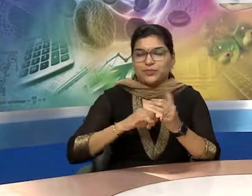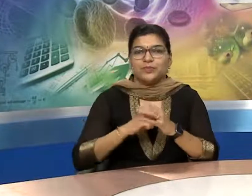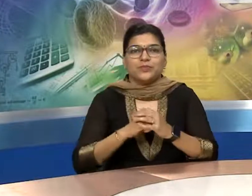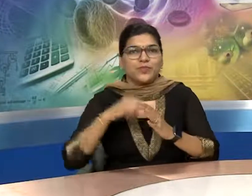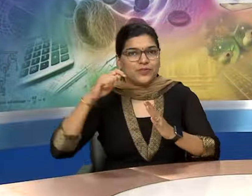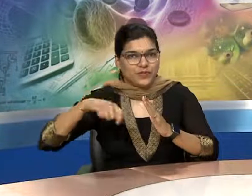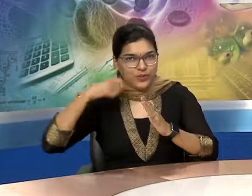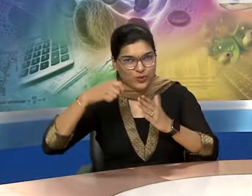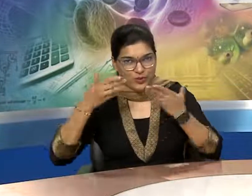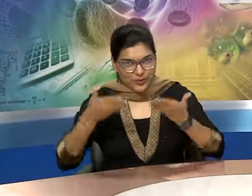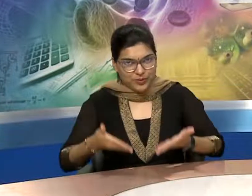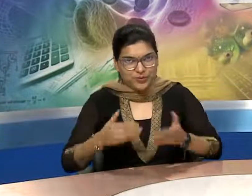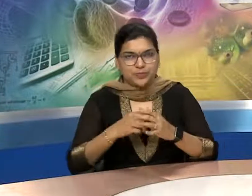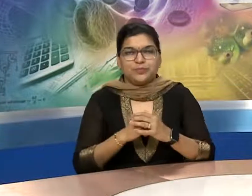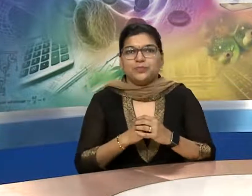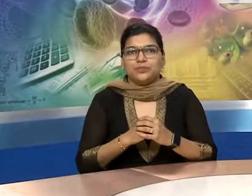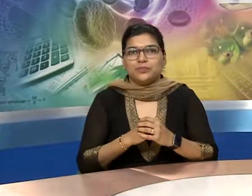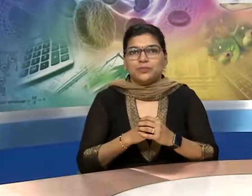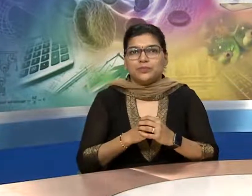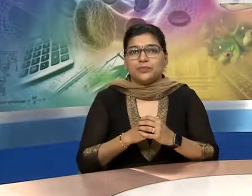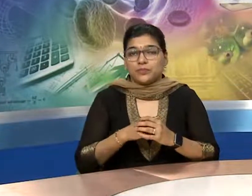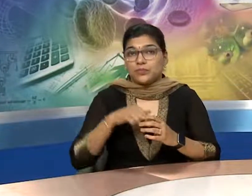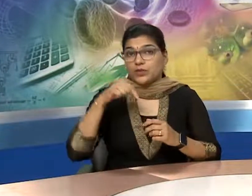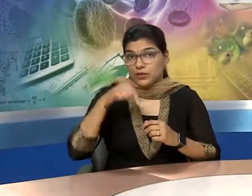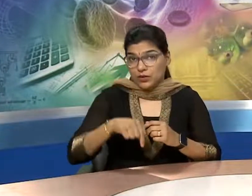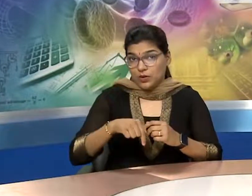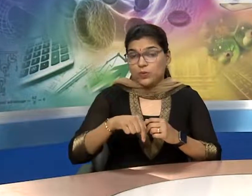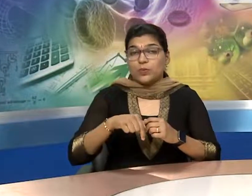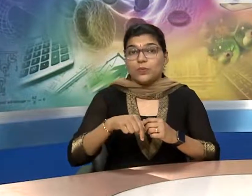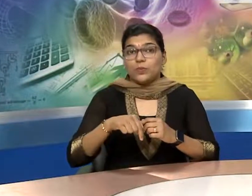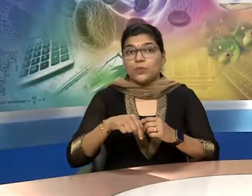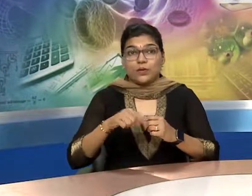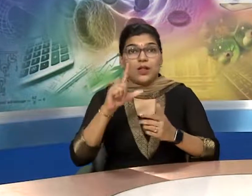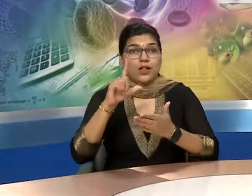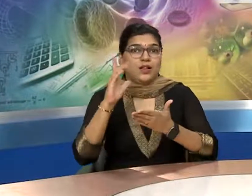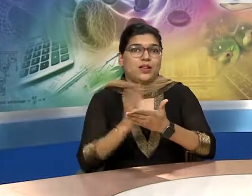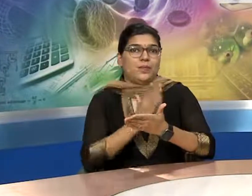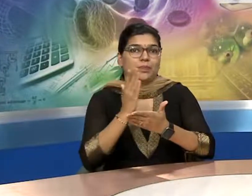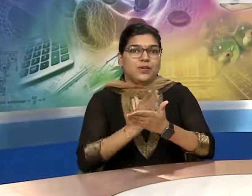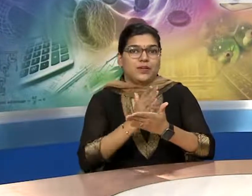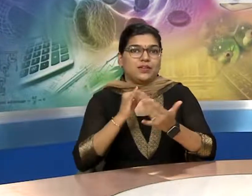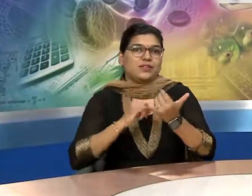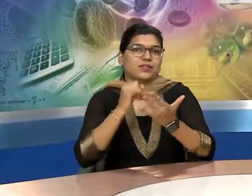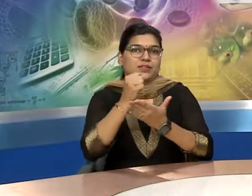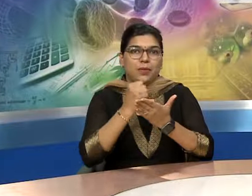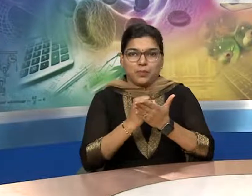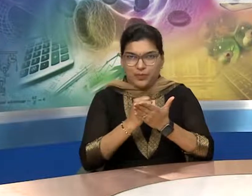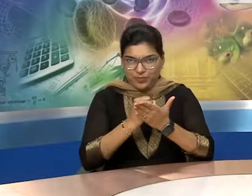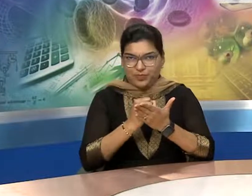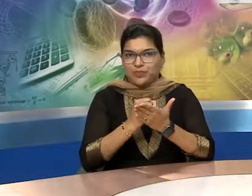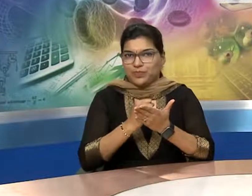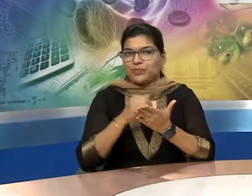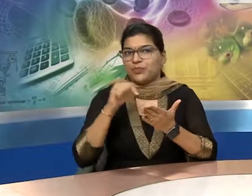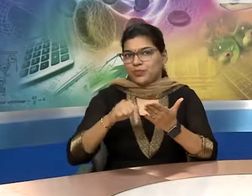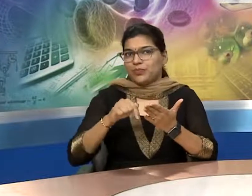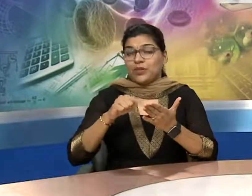Welcome you all in this educational video of NIOS. Now we are doing